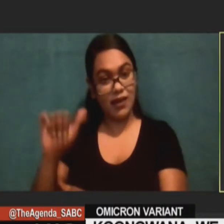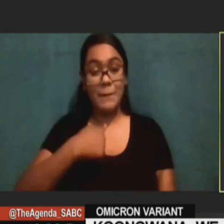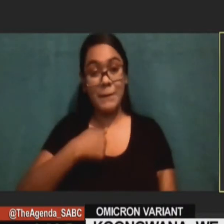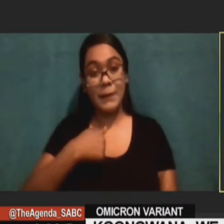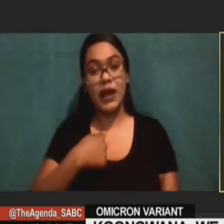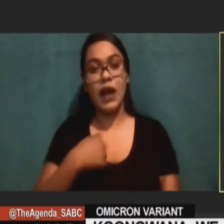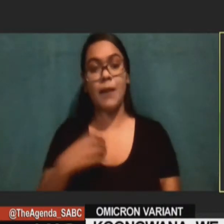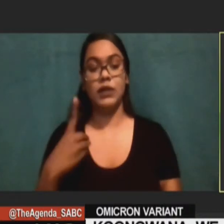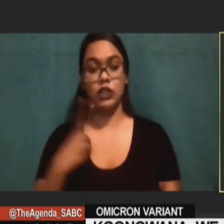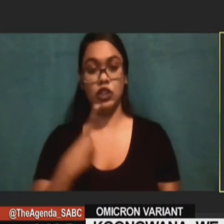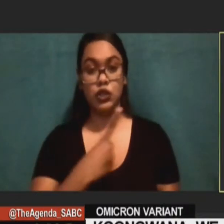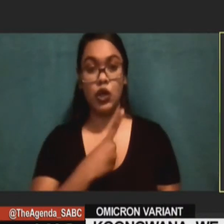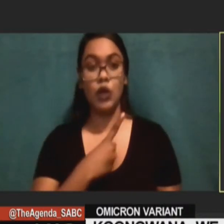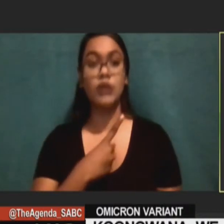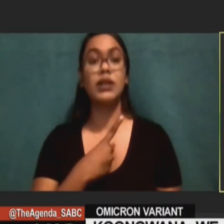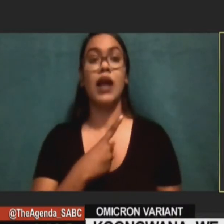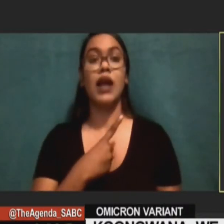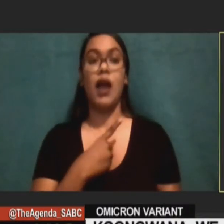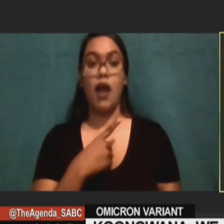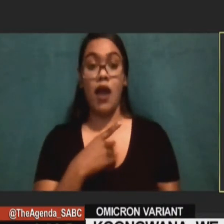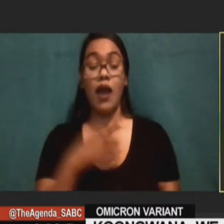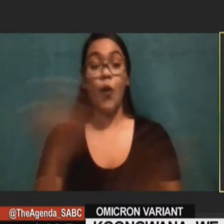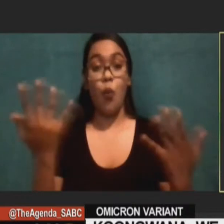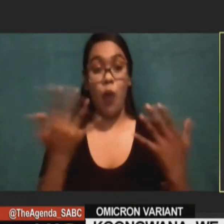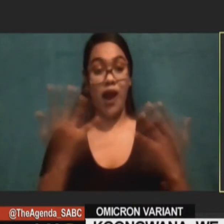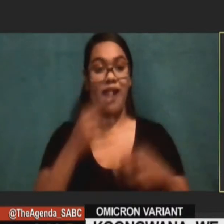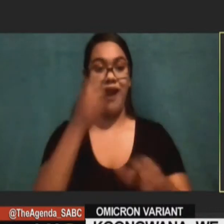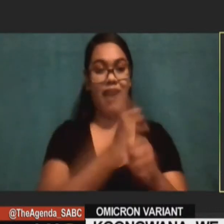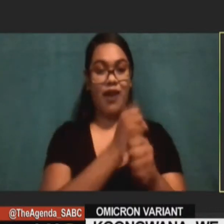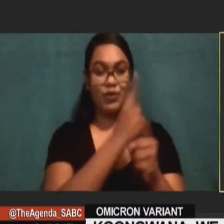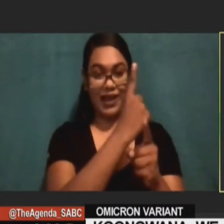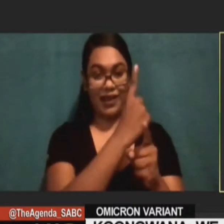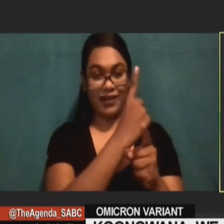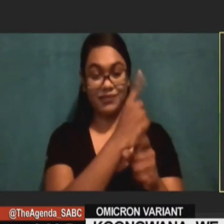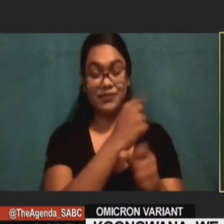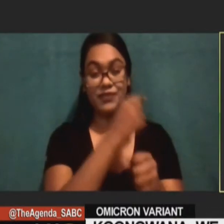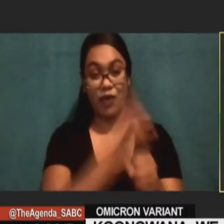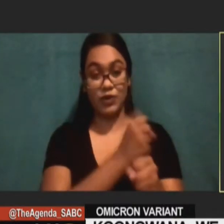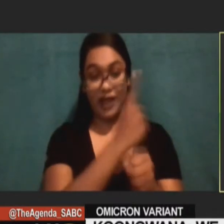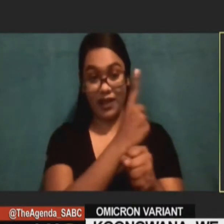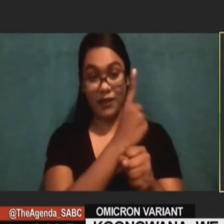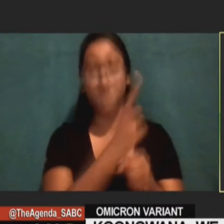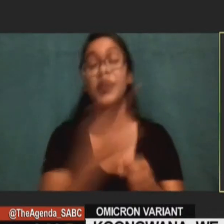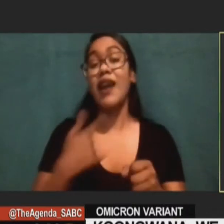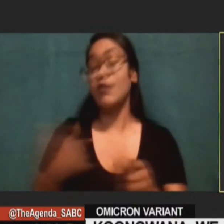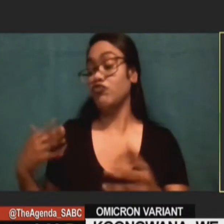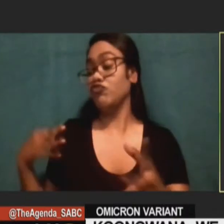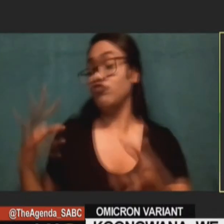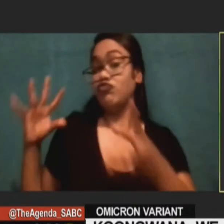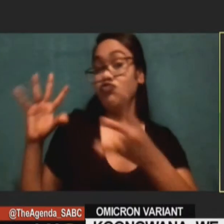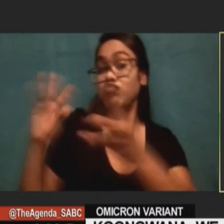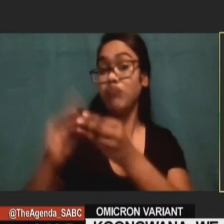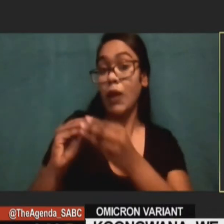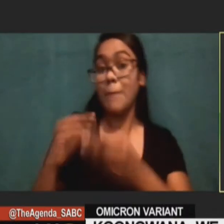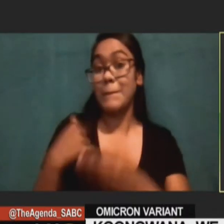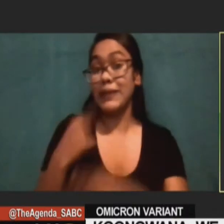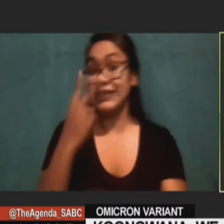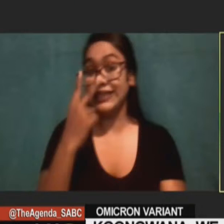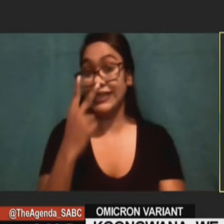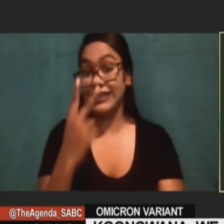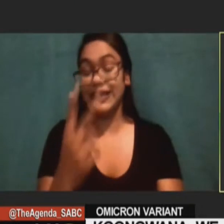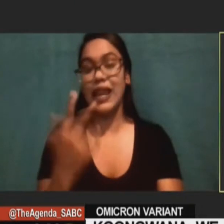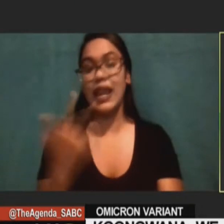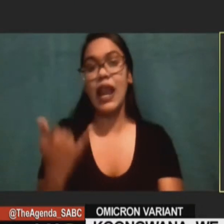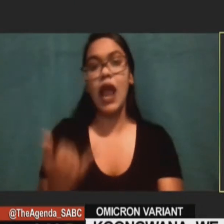private practice in Gauteng. And from our side, what we've seen is very similar to what the scientific panel